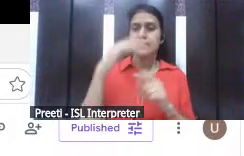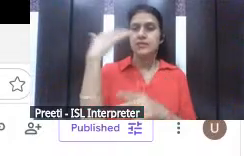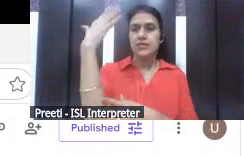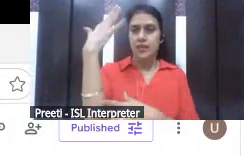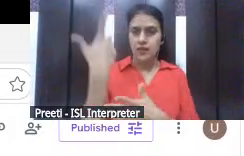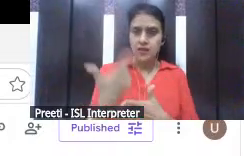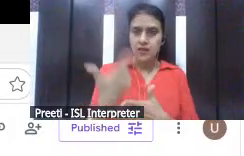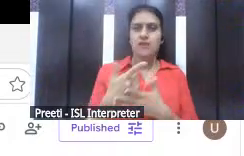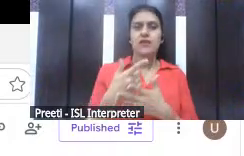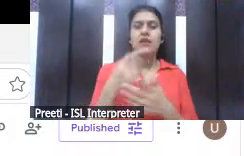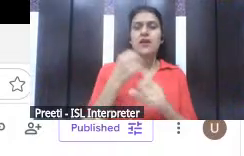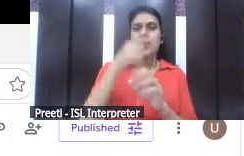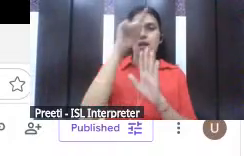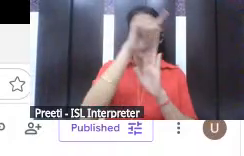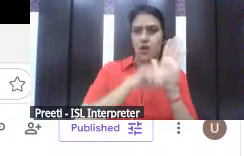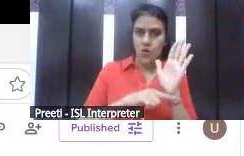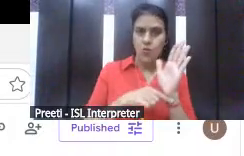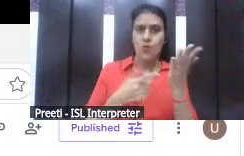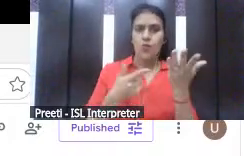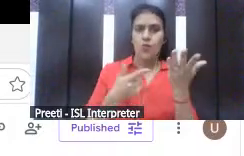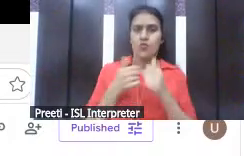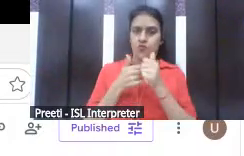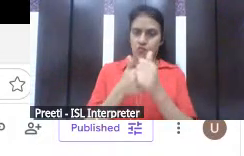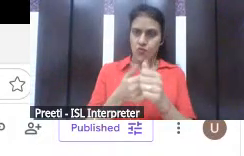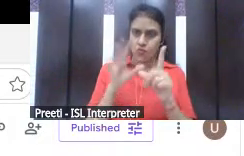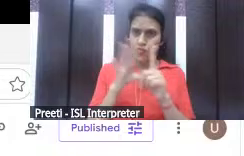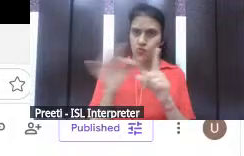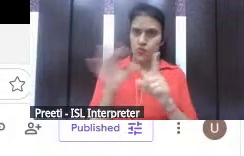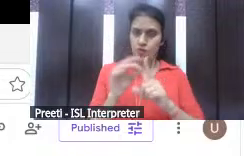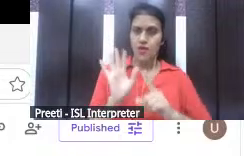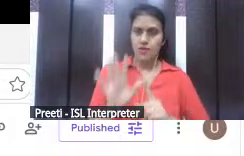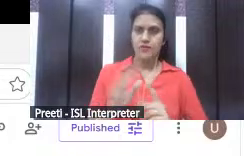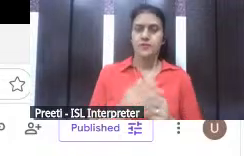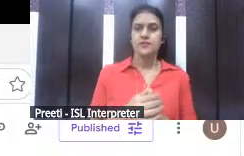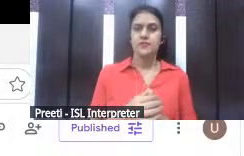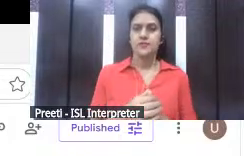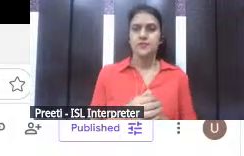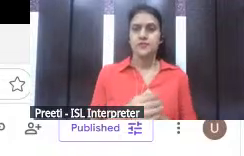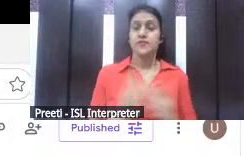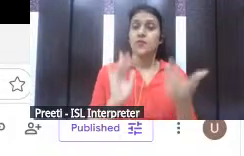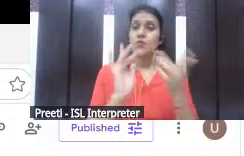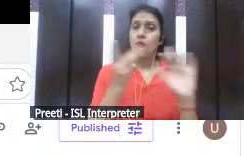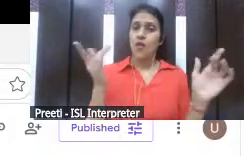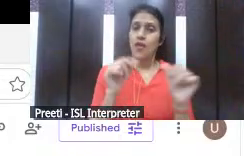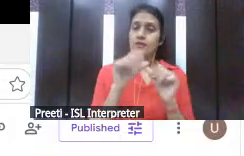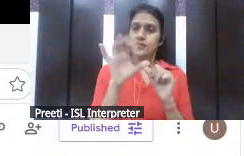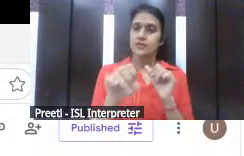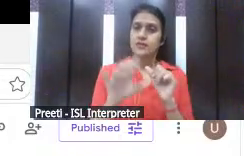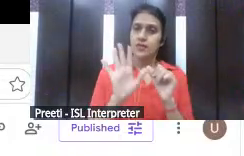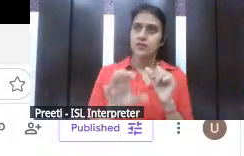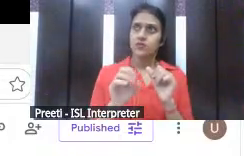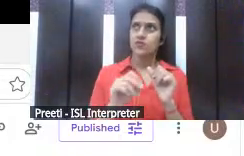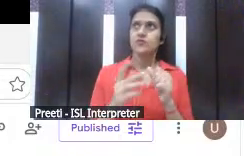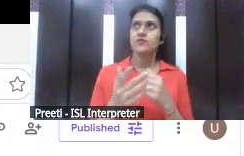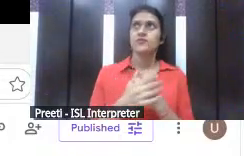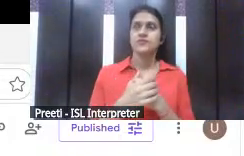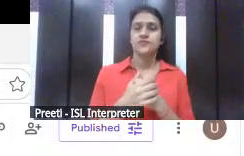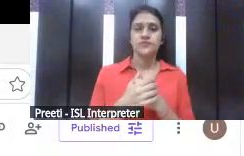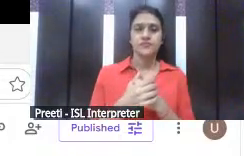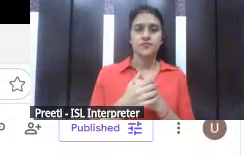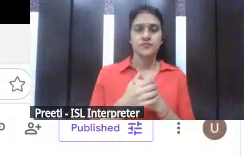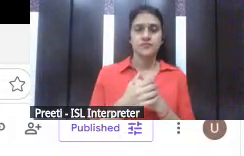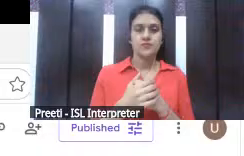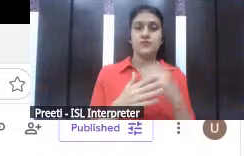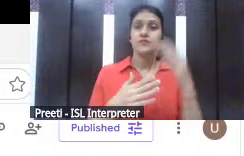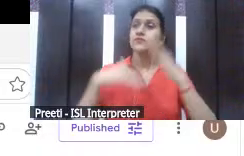mind while working on your product, services, digital accessibility, or infrastructure within the